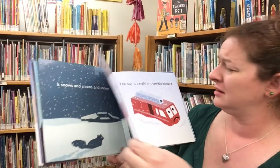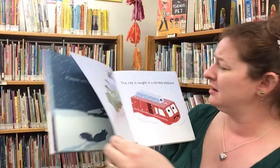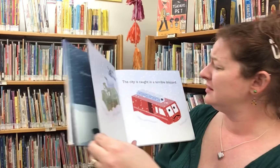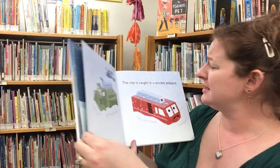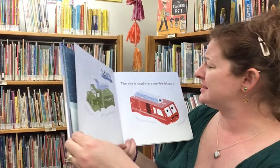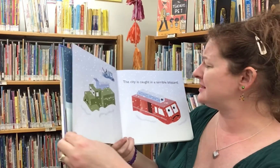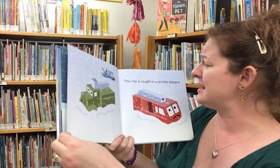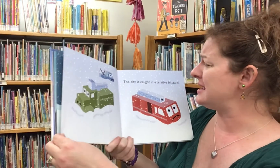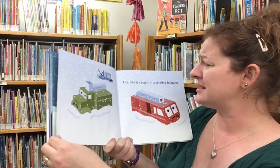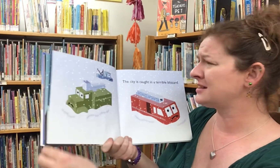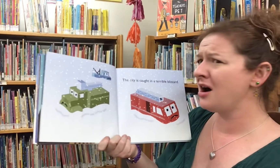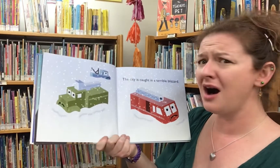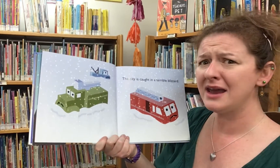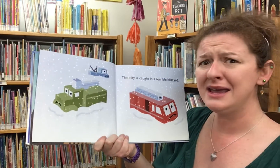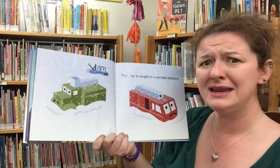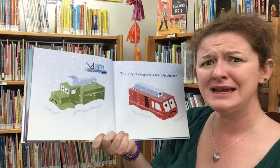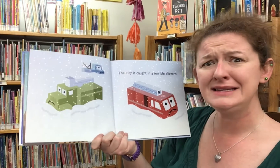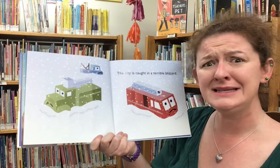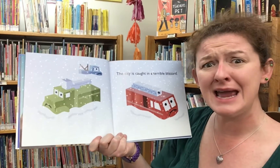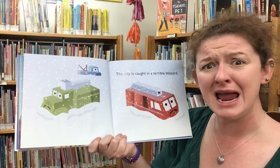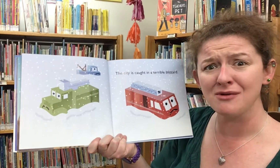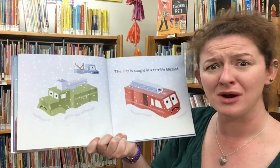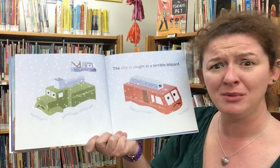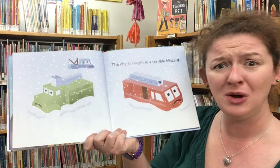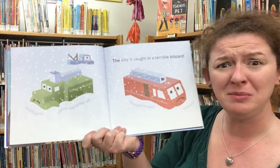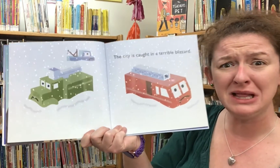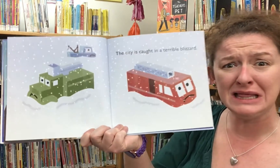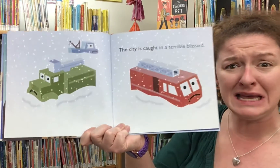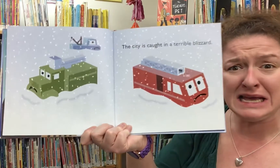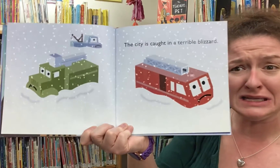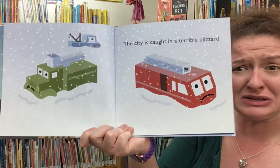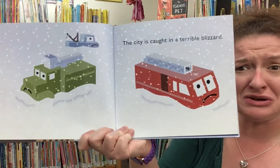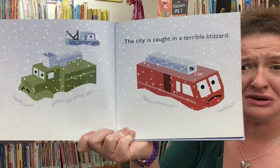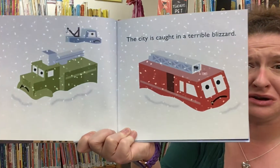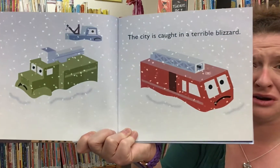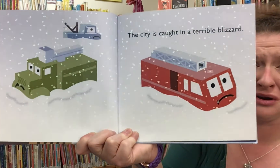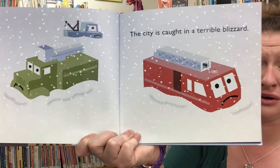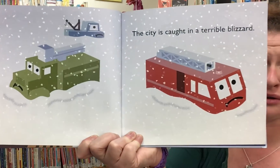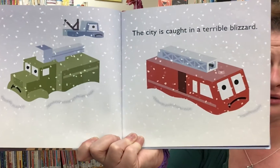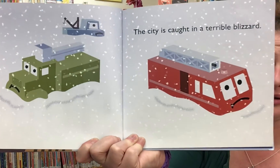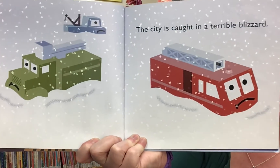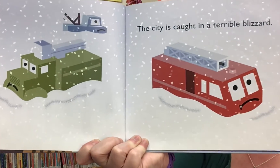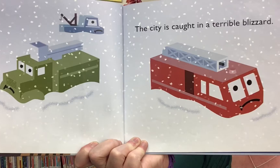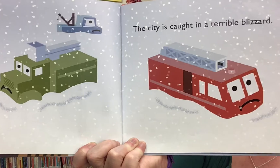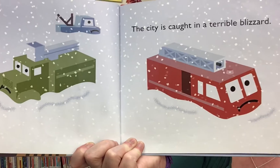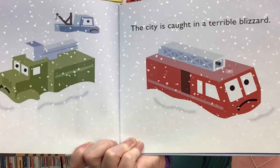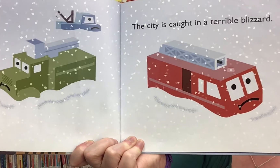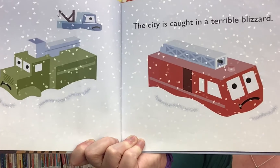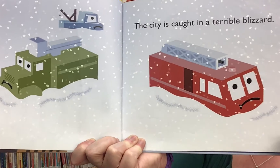The city is caught in a terrible blizzard.